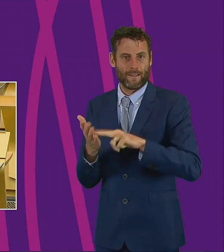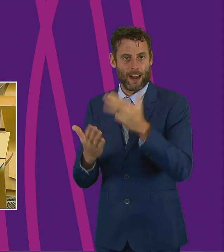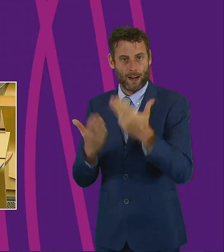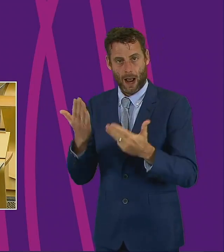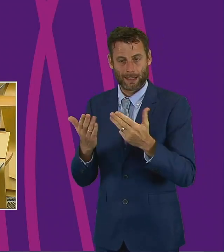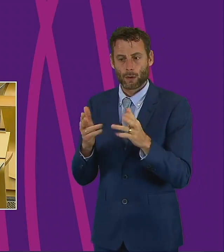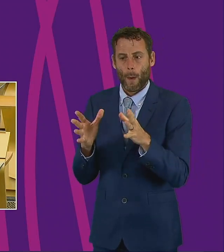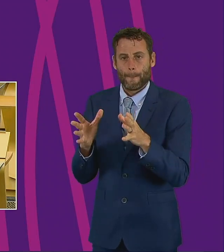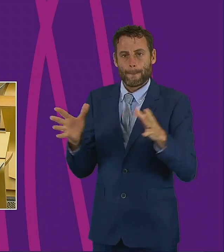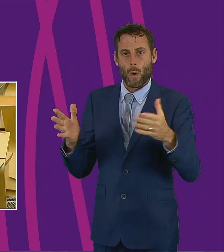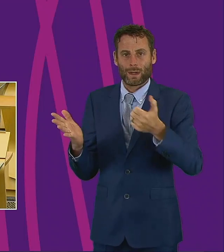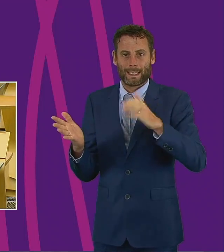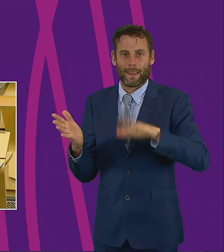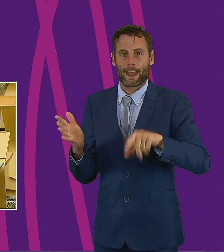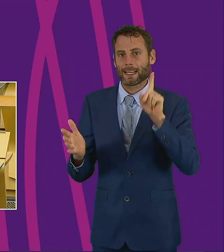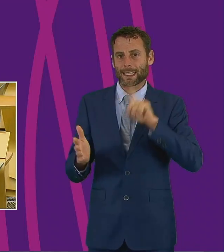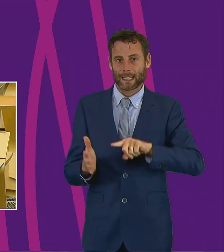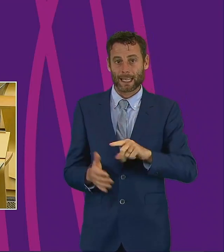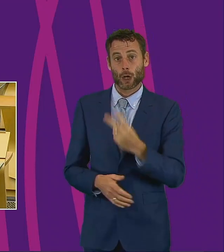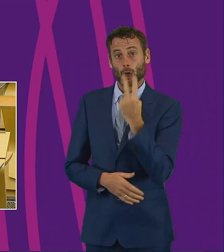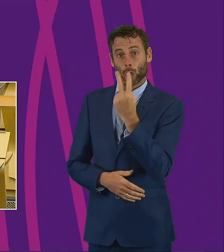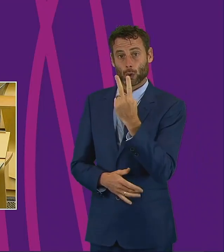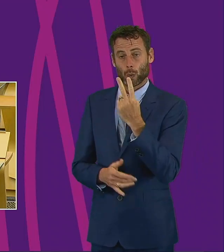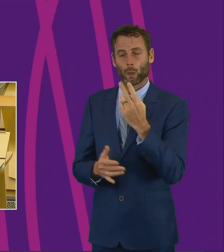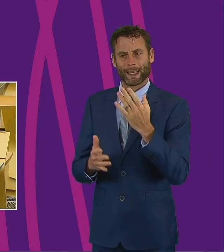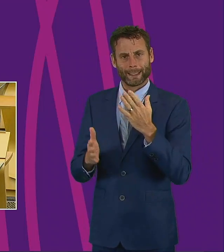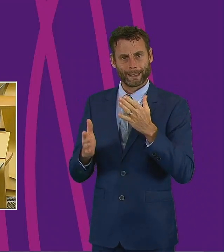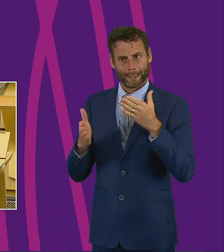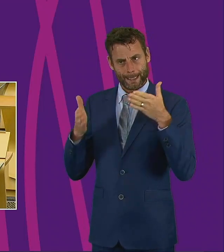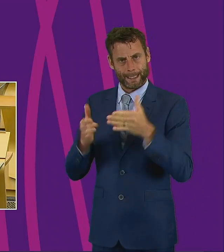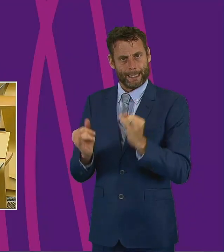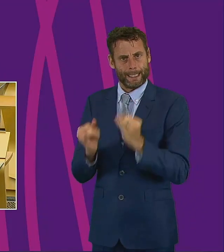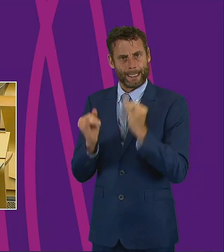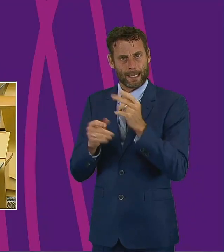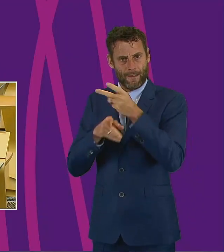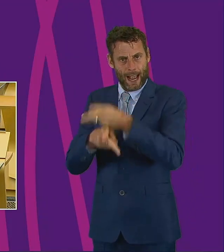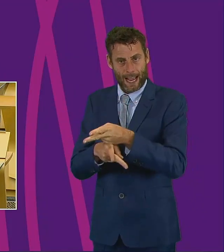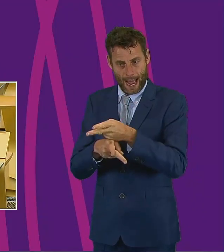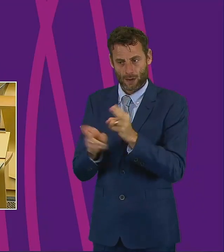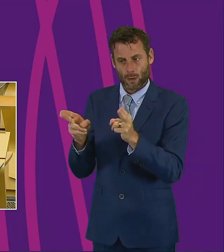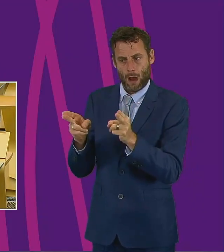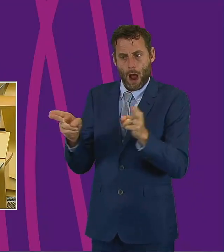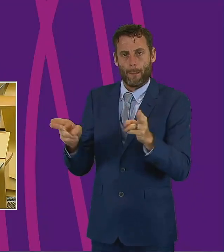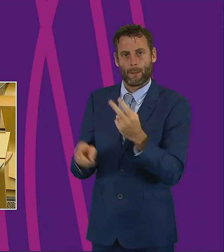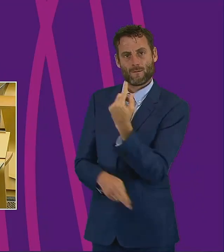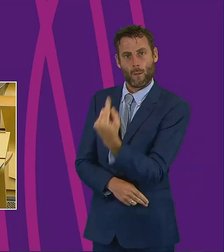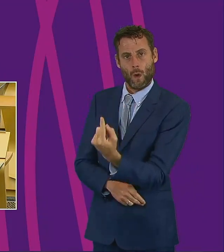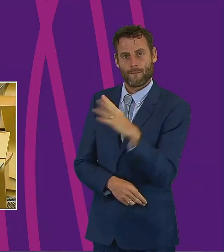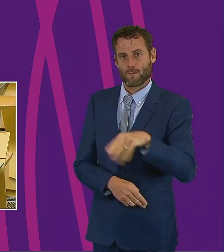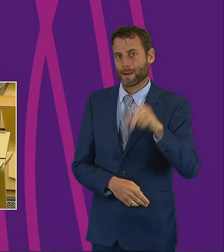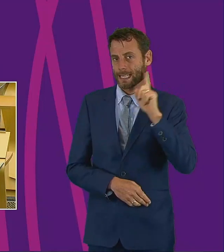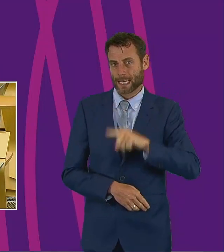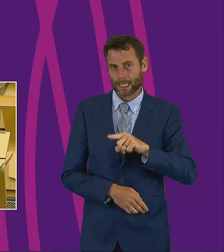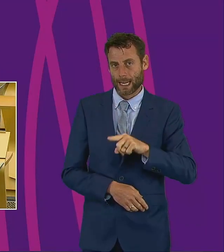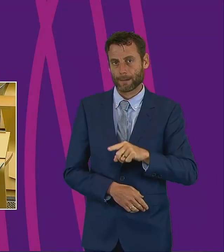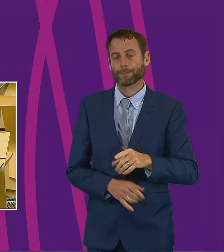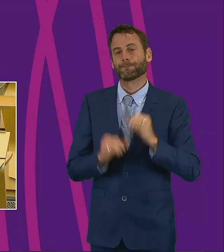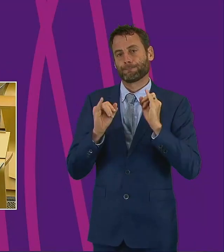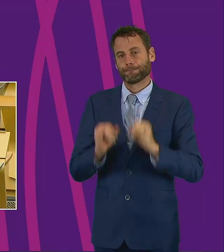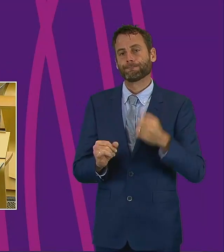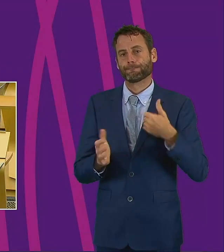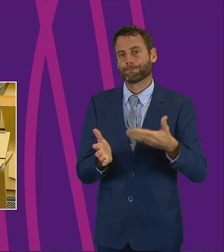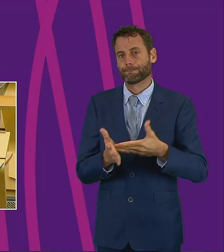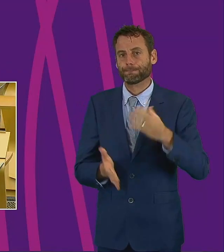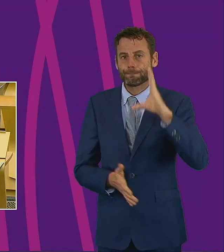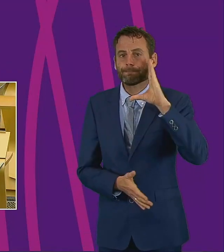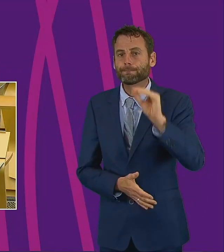than yesterday, and 2 people are in intensive care, which is an increase of 1 since yesterday. Unfortunately, I also have to report that